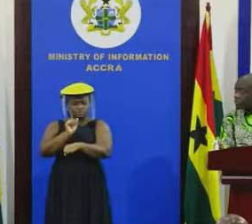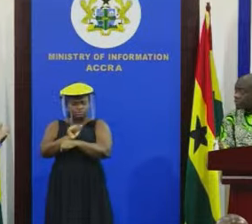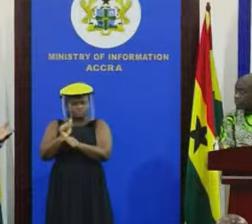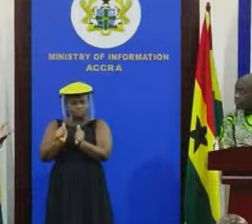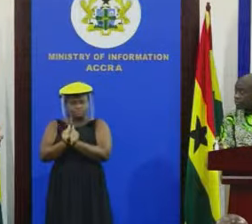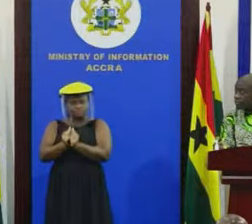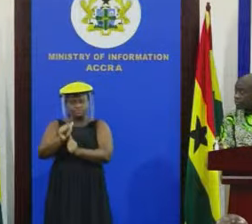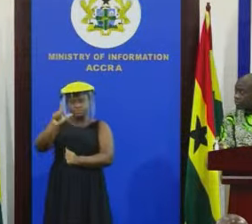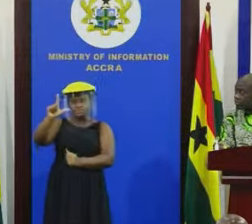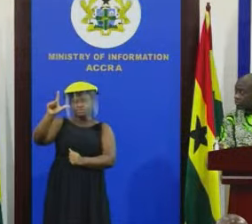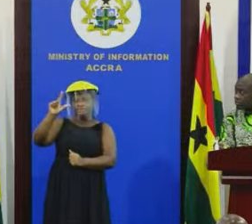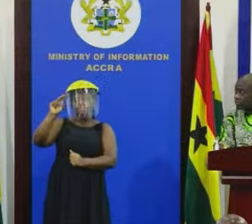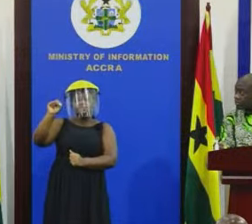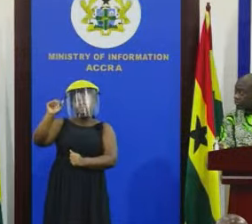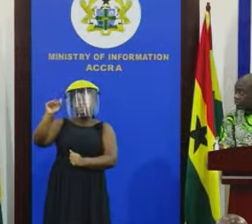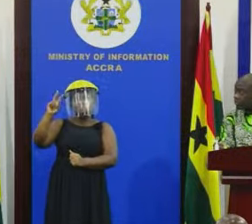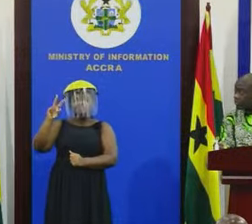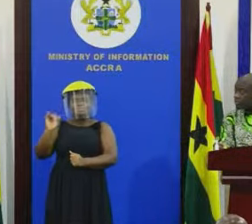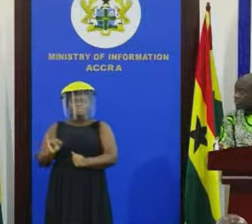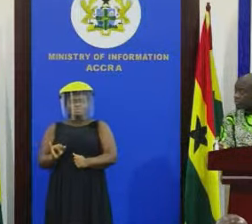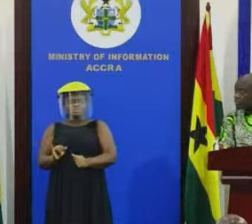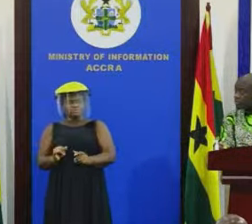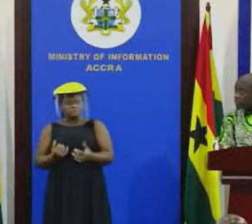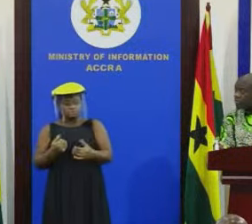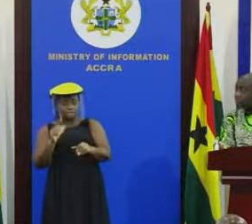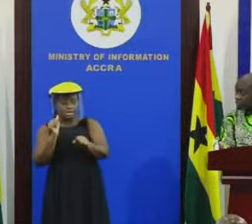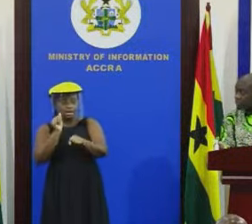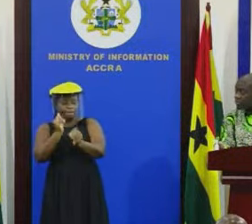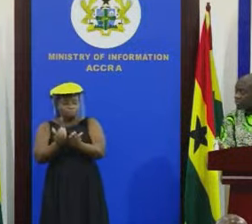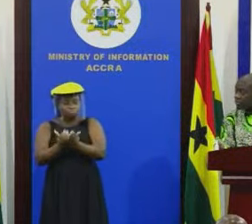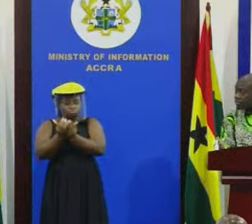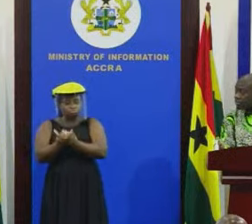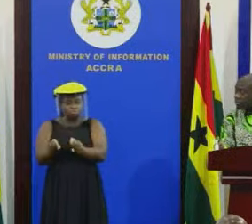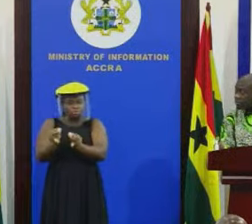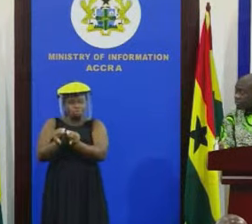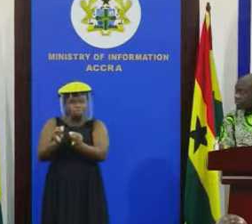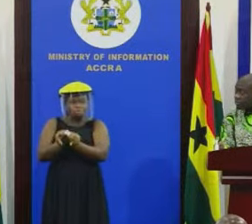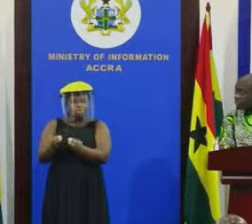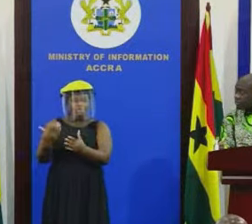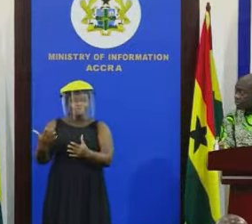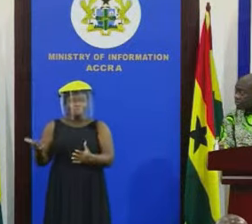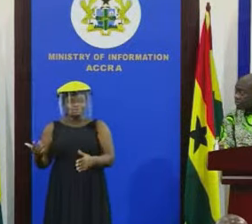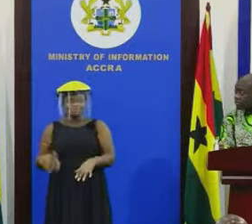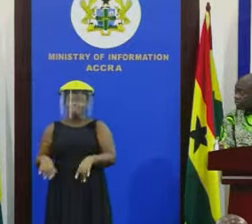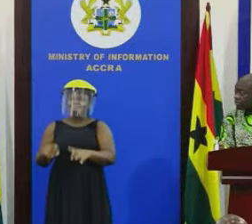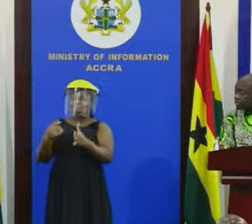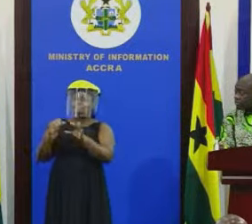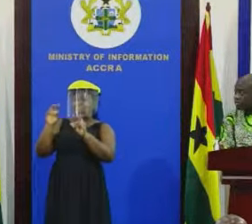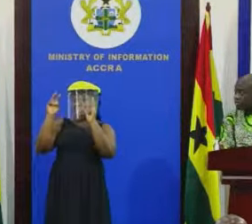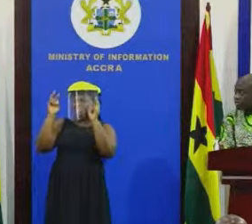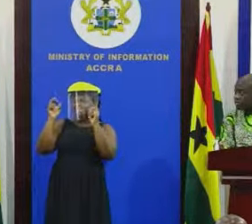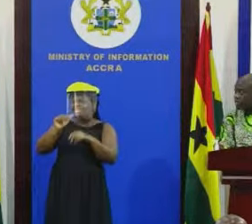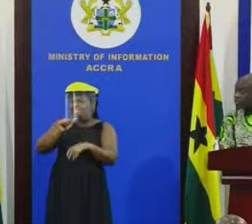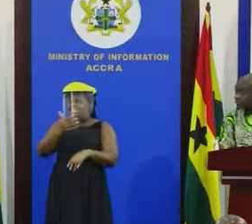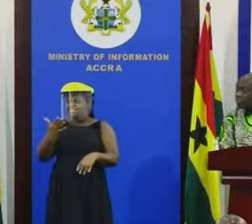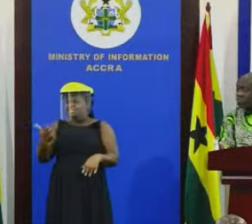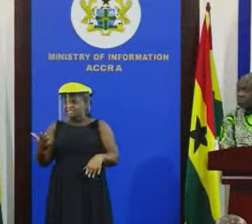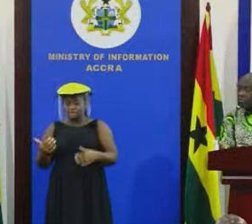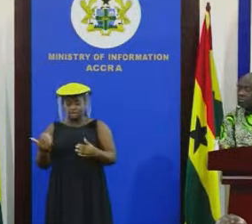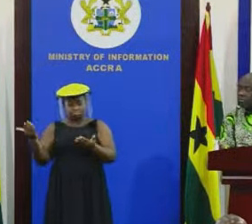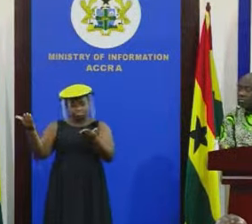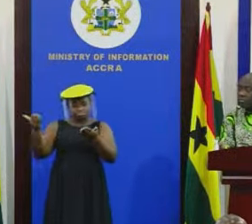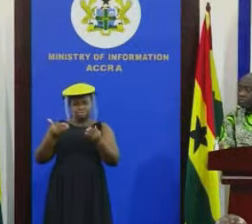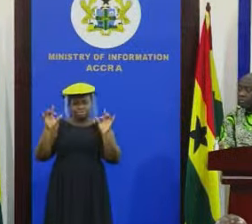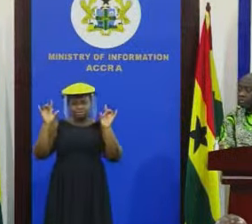ensuring that in terms of overloading, it is checked. And then this issue, anything that poses hazard